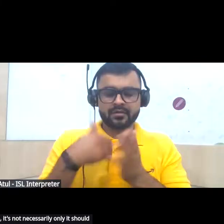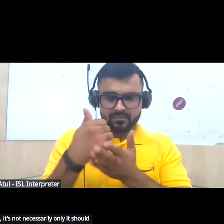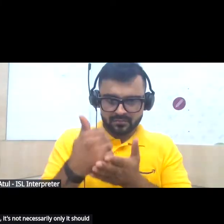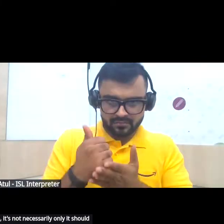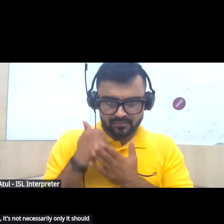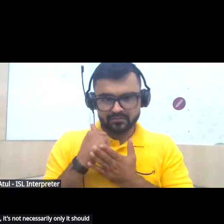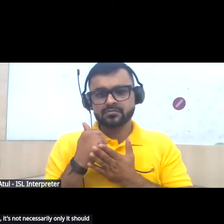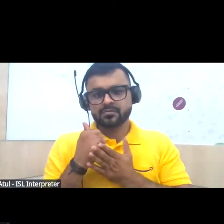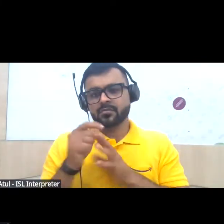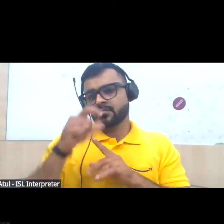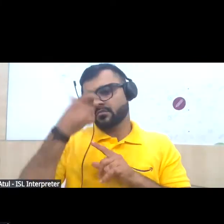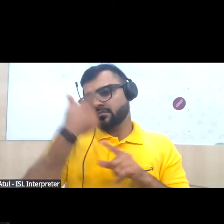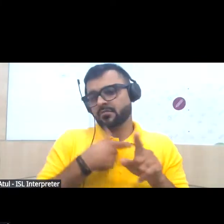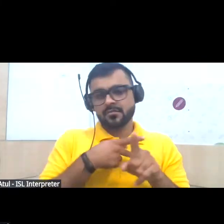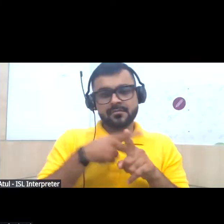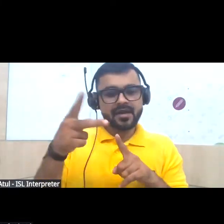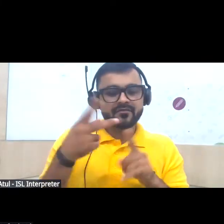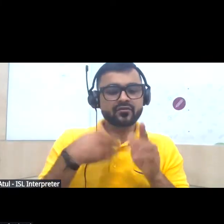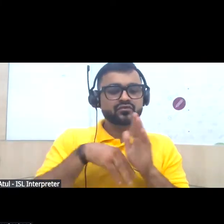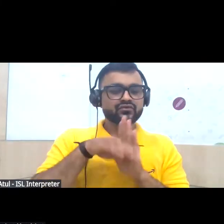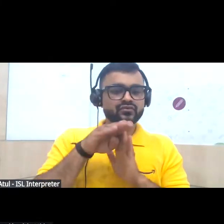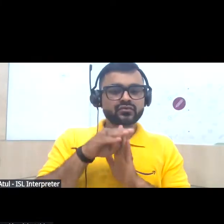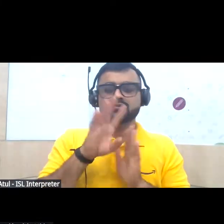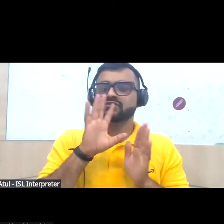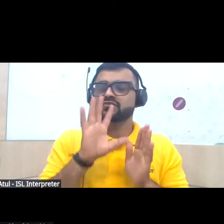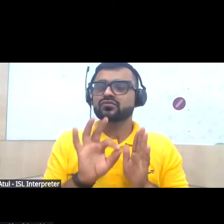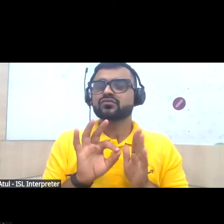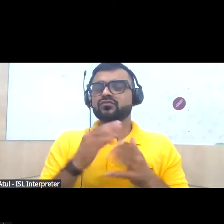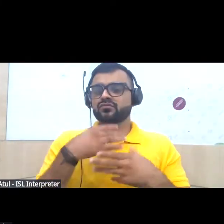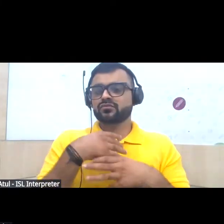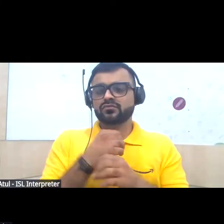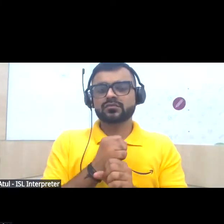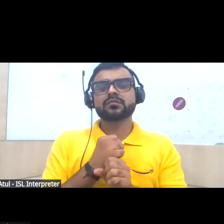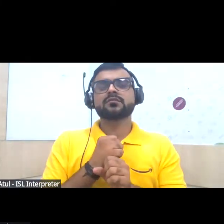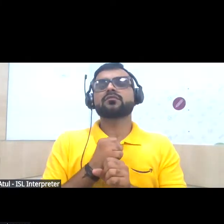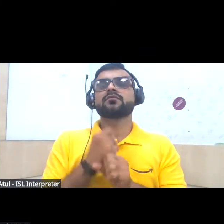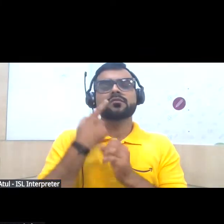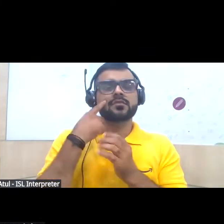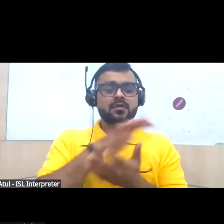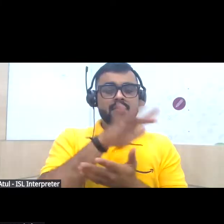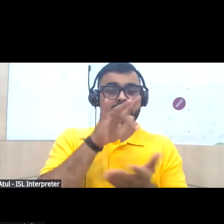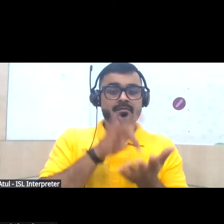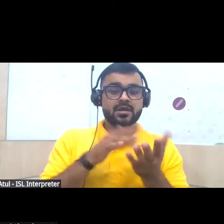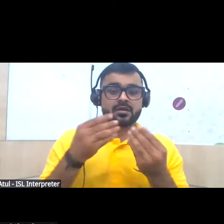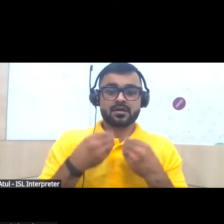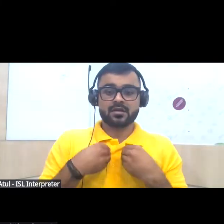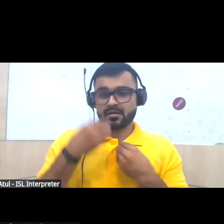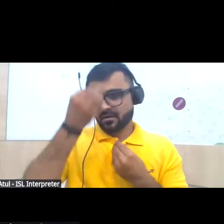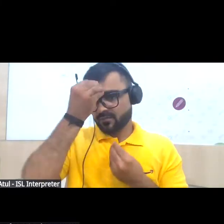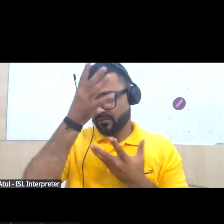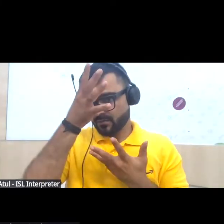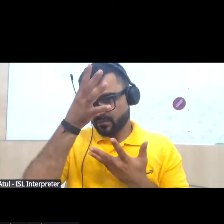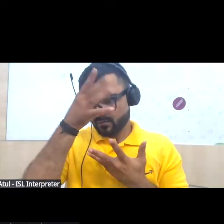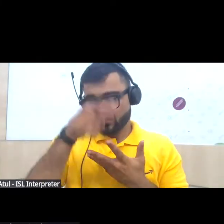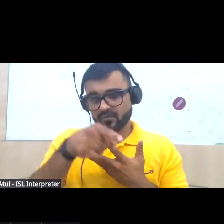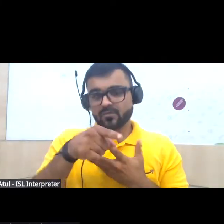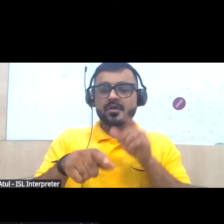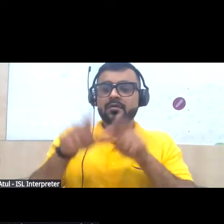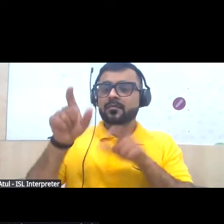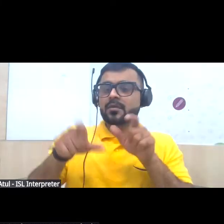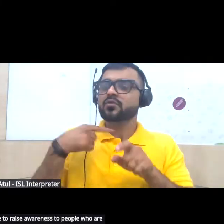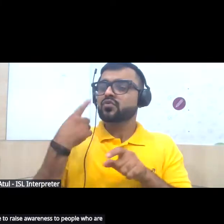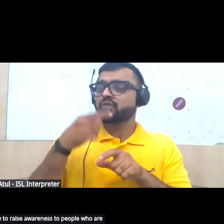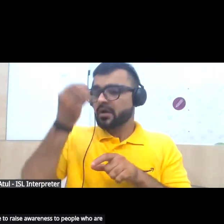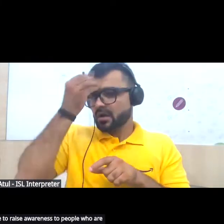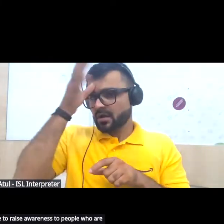my personal and professional level, but this could also become a platform for me to raise awareness to people who are not aware